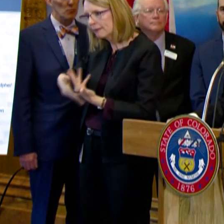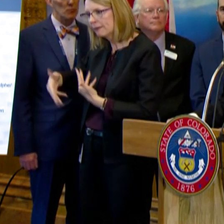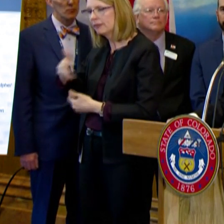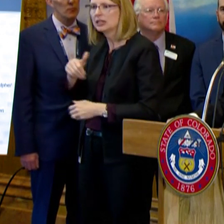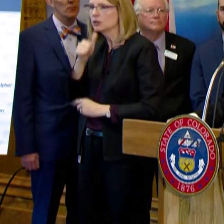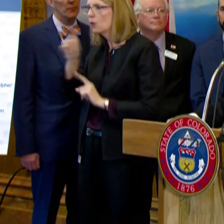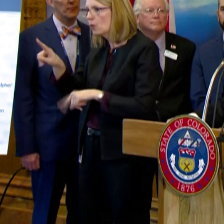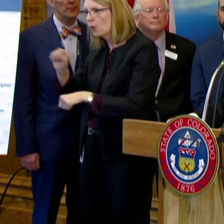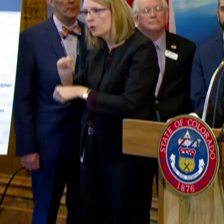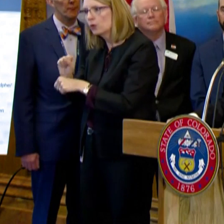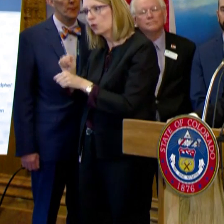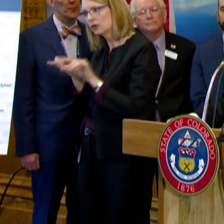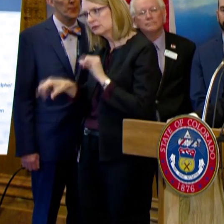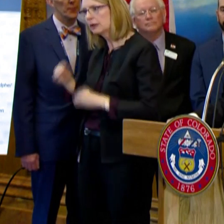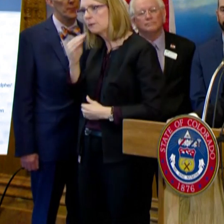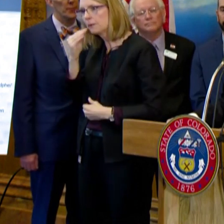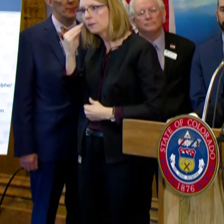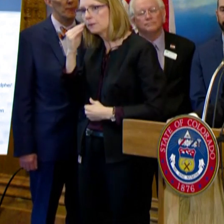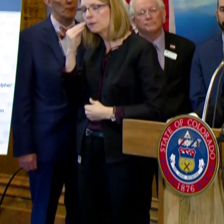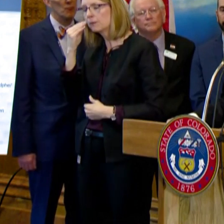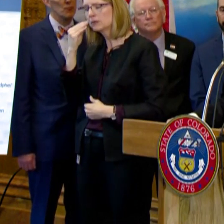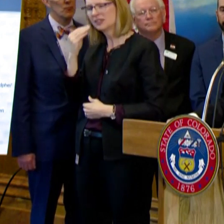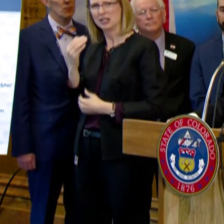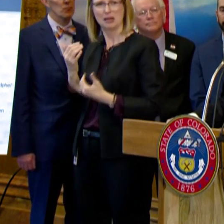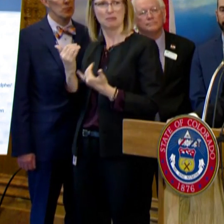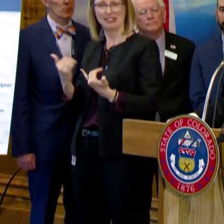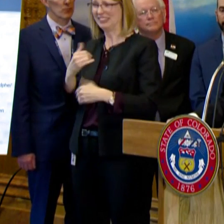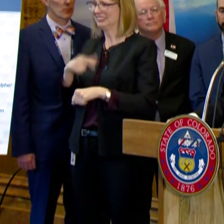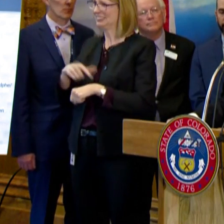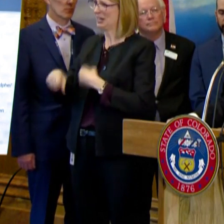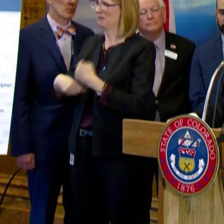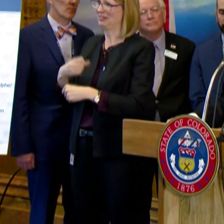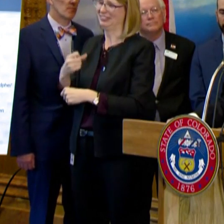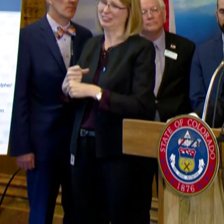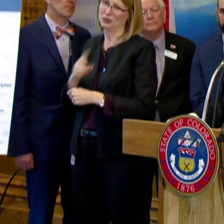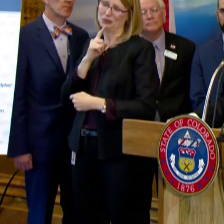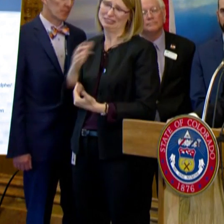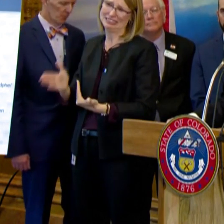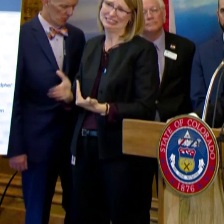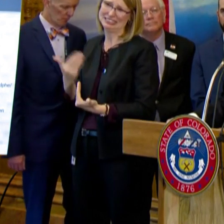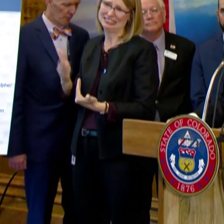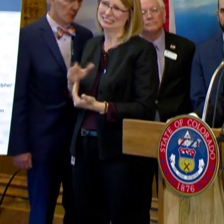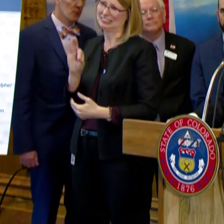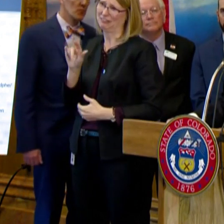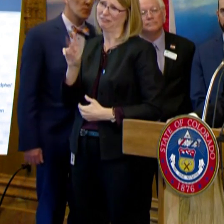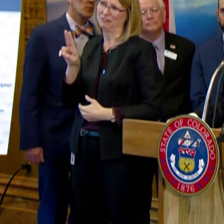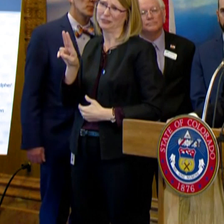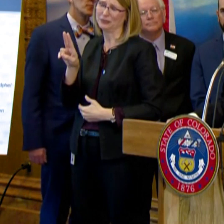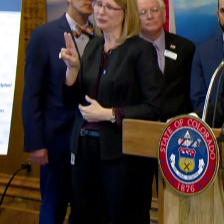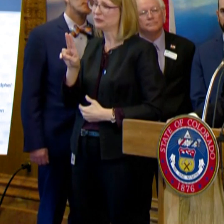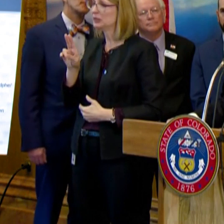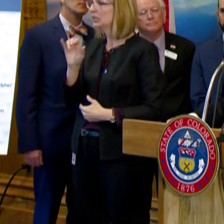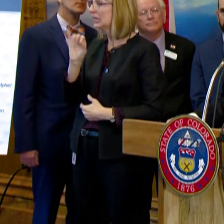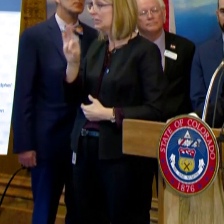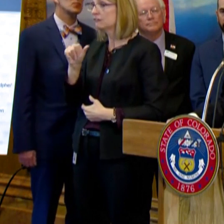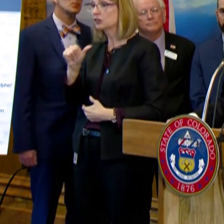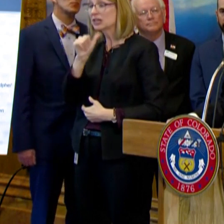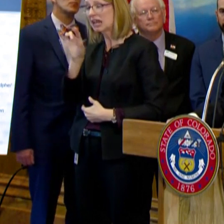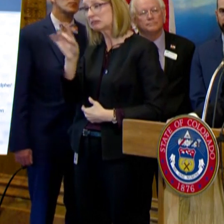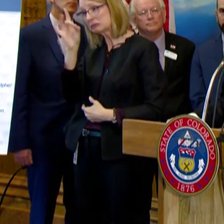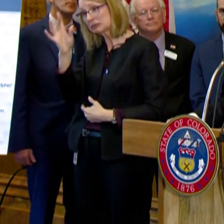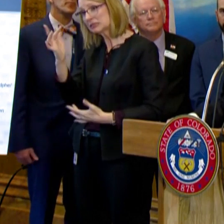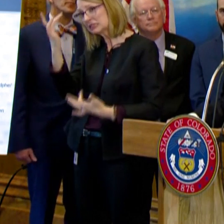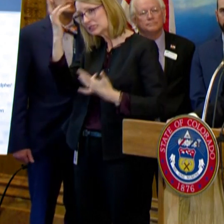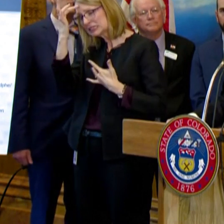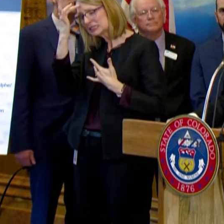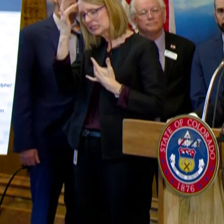it worsens and this is flu season, this is cold season, so unless the symptoms are severe, you should treat it as you normally